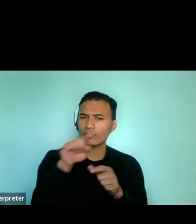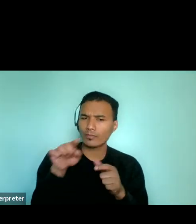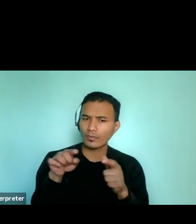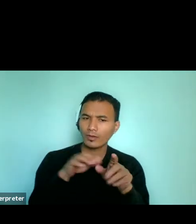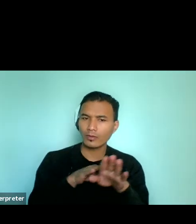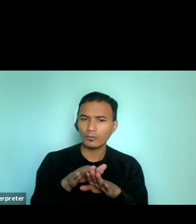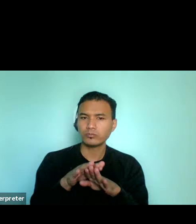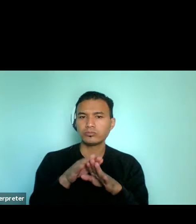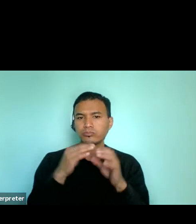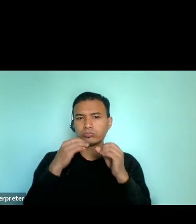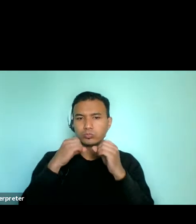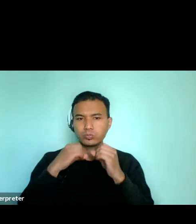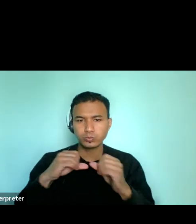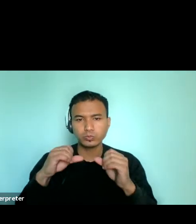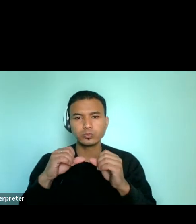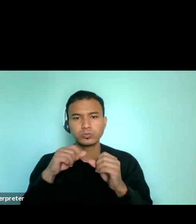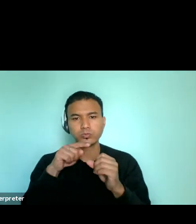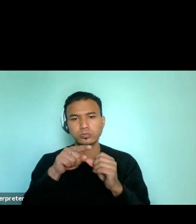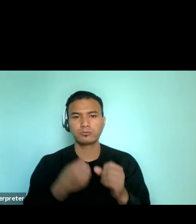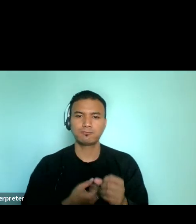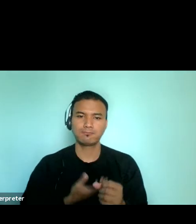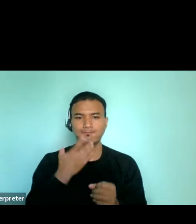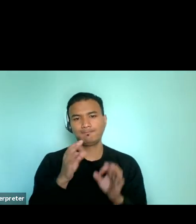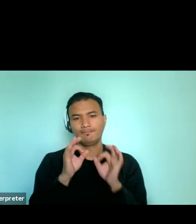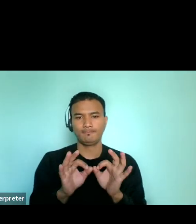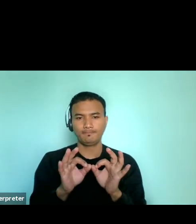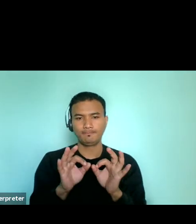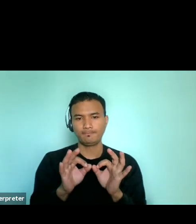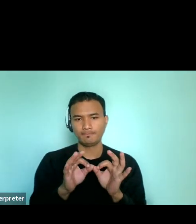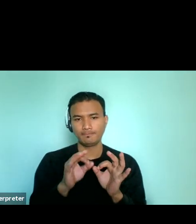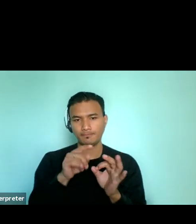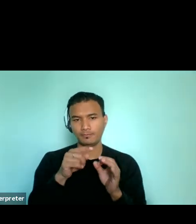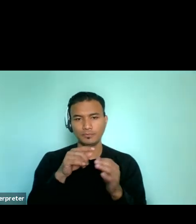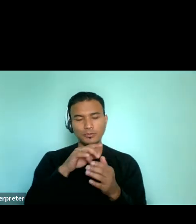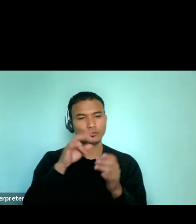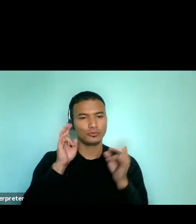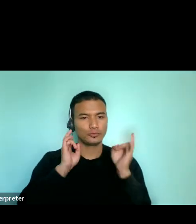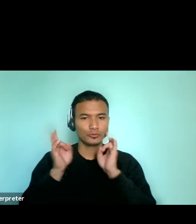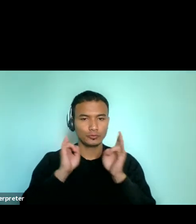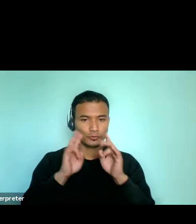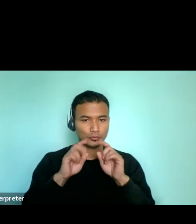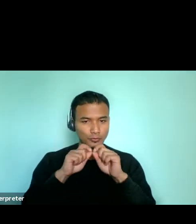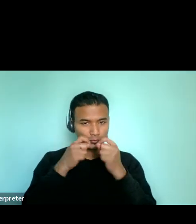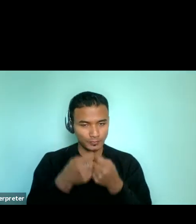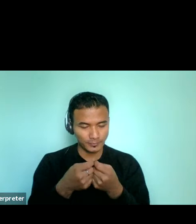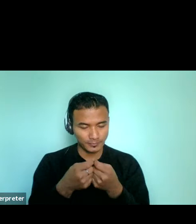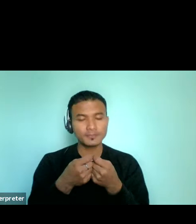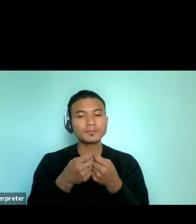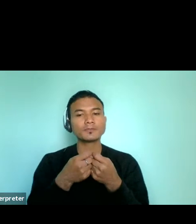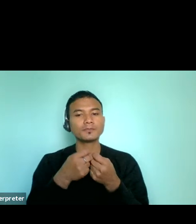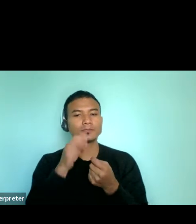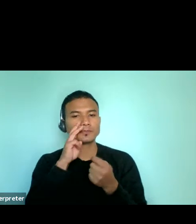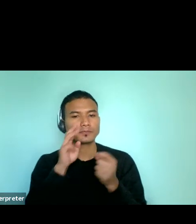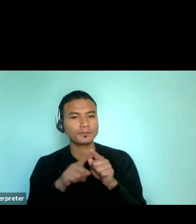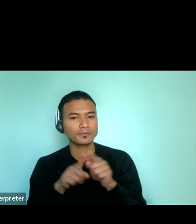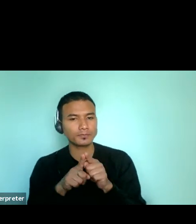the youth, they also decided to migrate to the city to work there as a wage